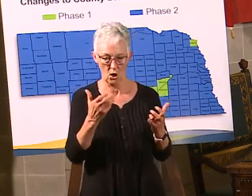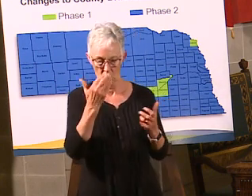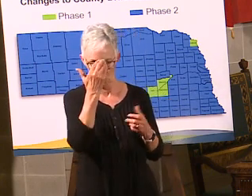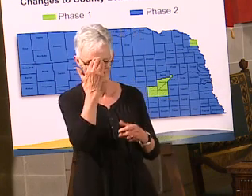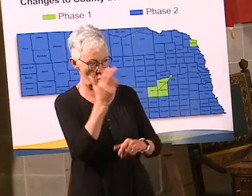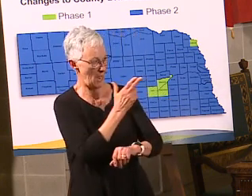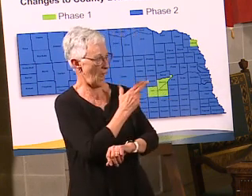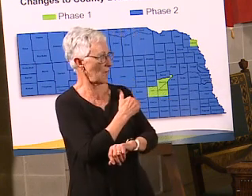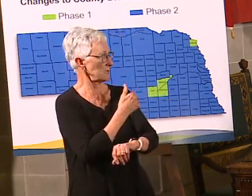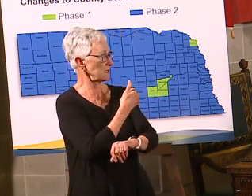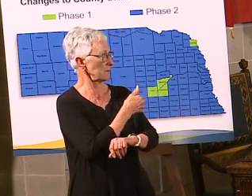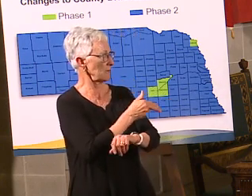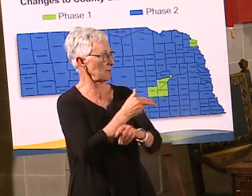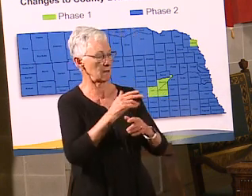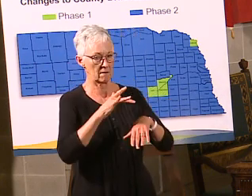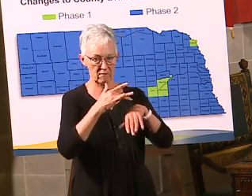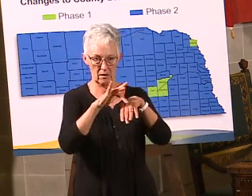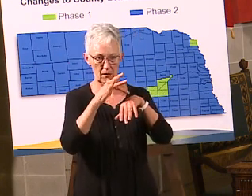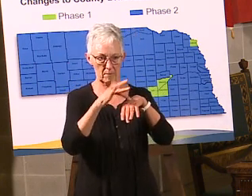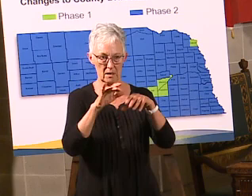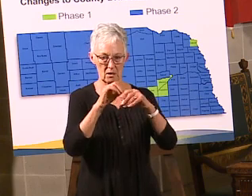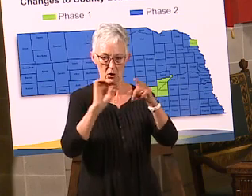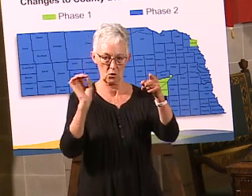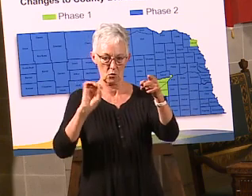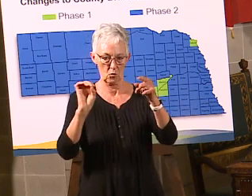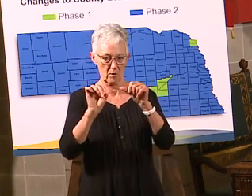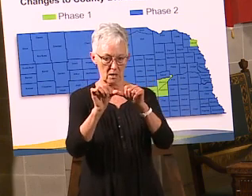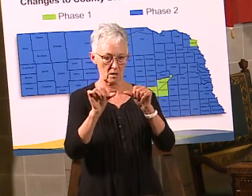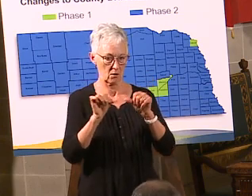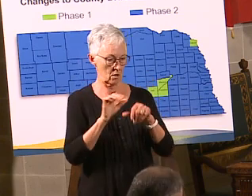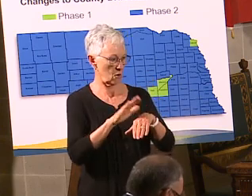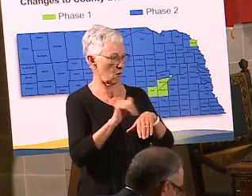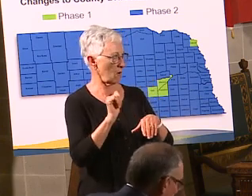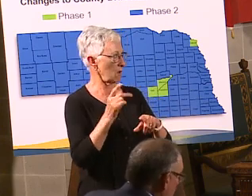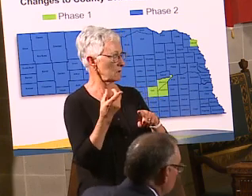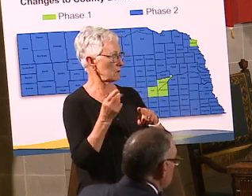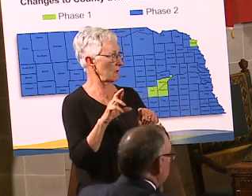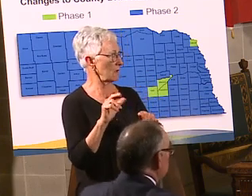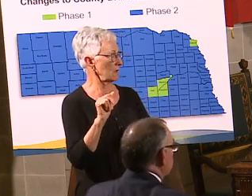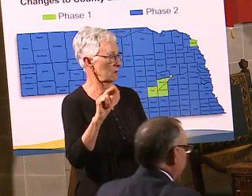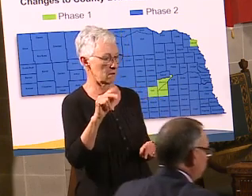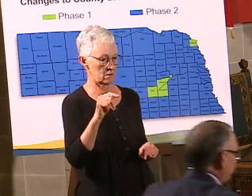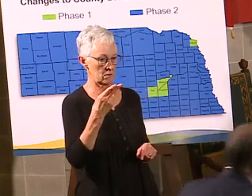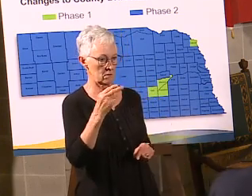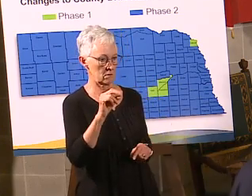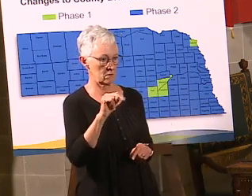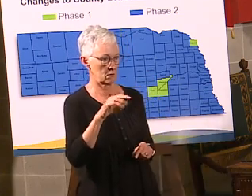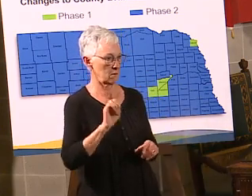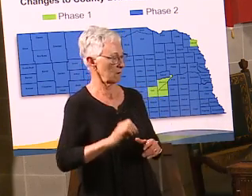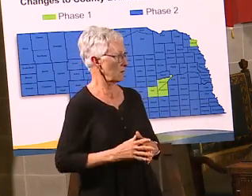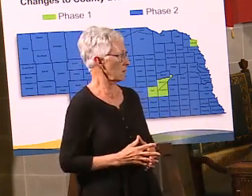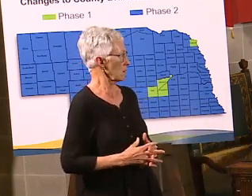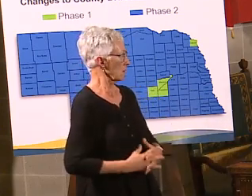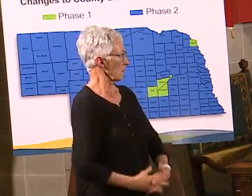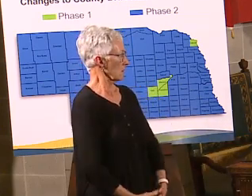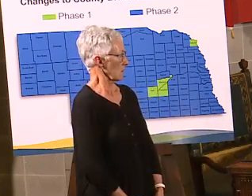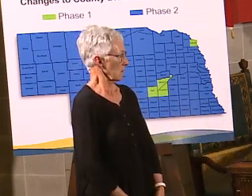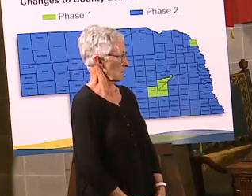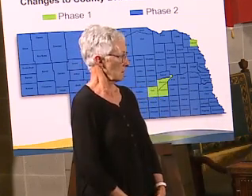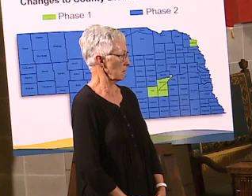what are the latest hospital figures for the Omaha area. And Dr. Antone, I'm going to call you up and have you give those to us, please.